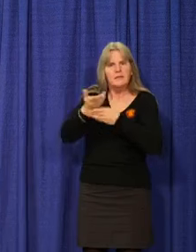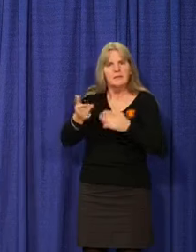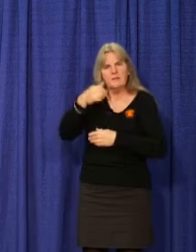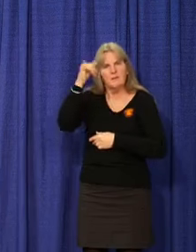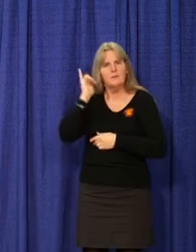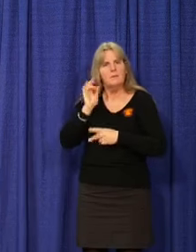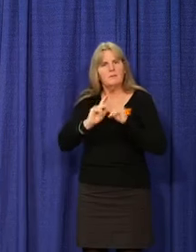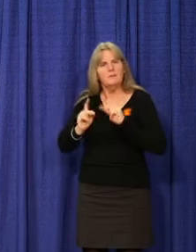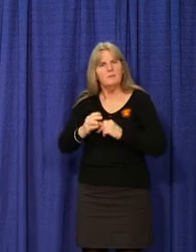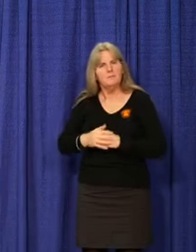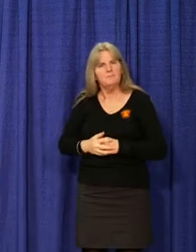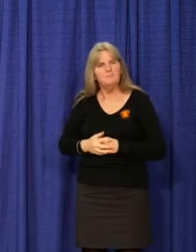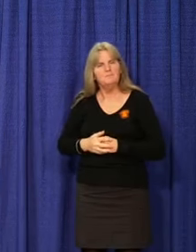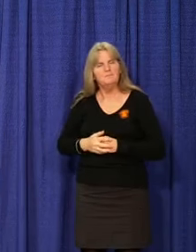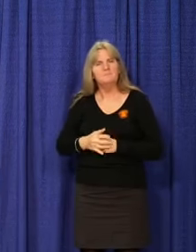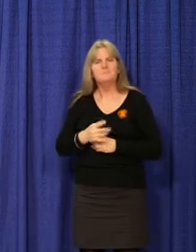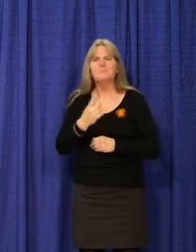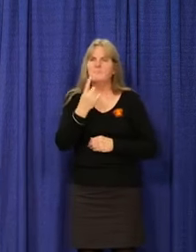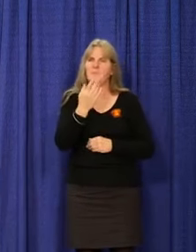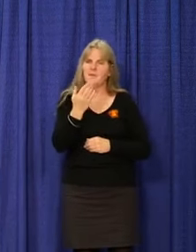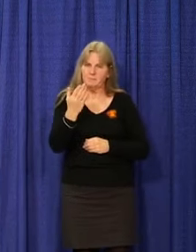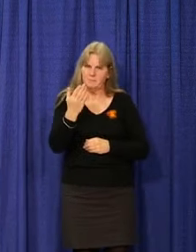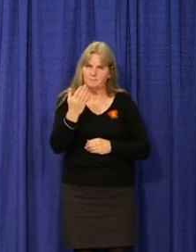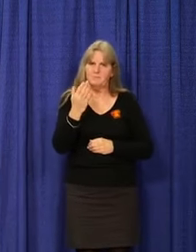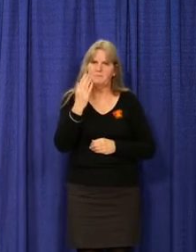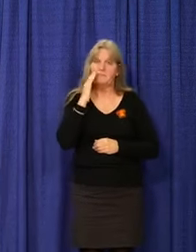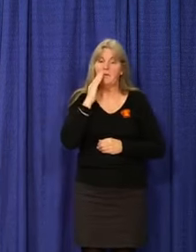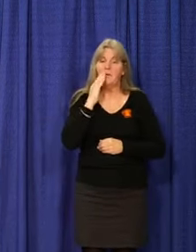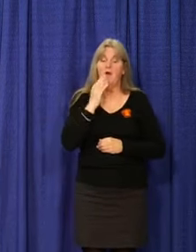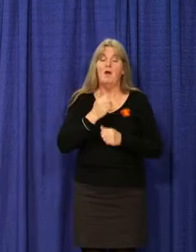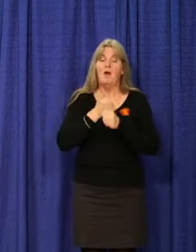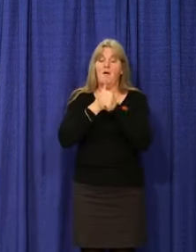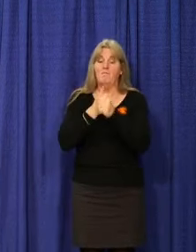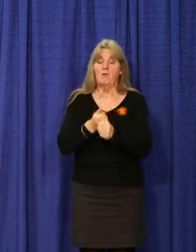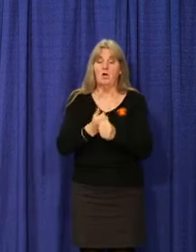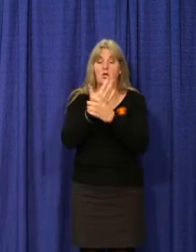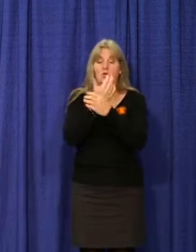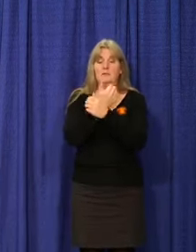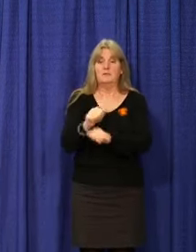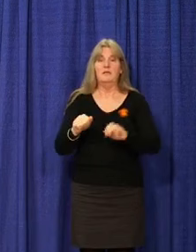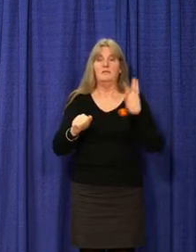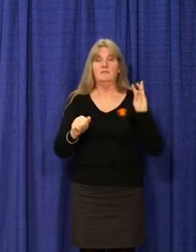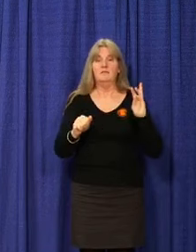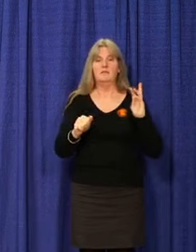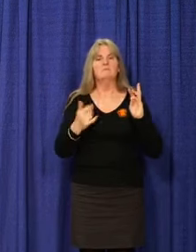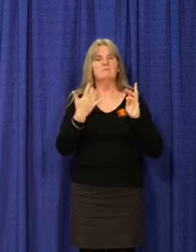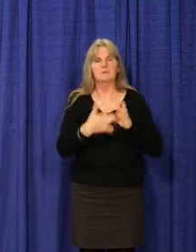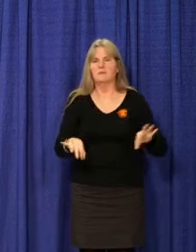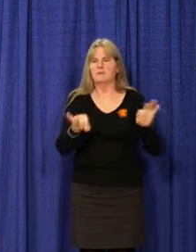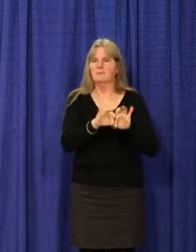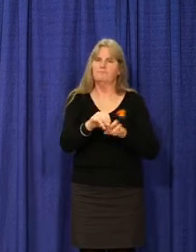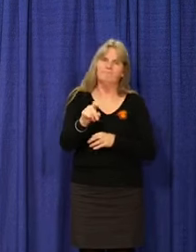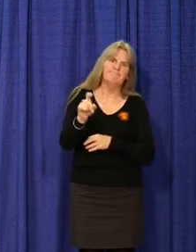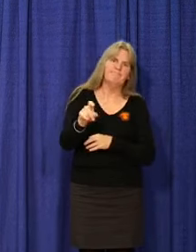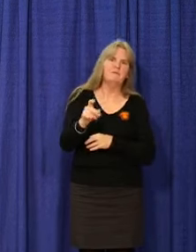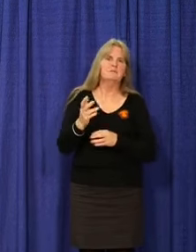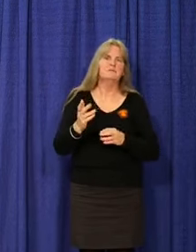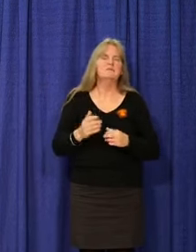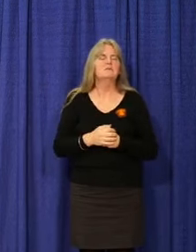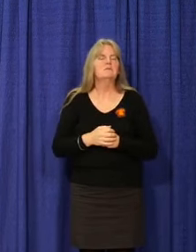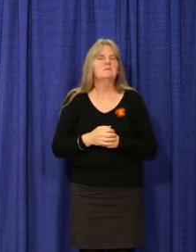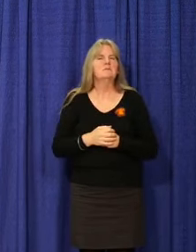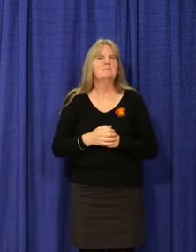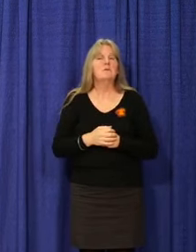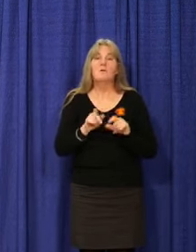Yukoners. We do know that the Safe 6 will always continue to be important. We also need